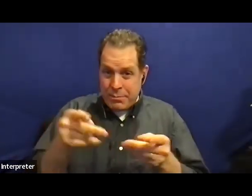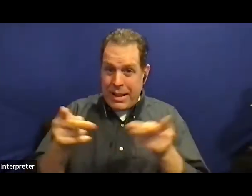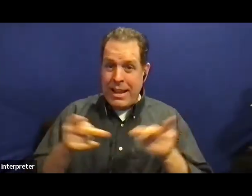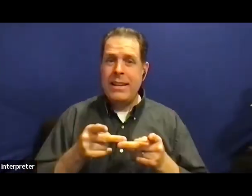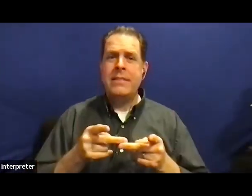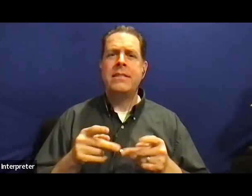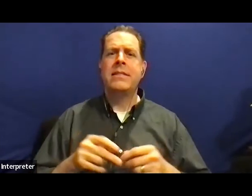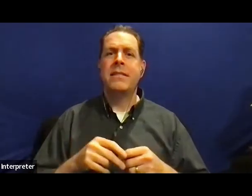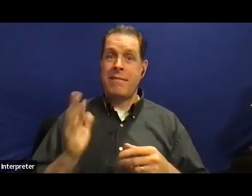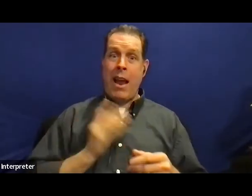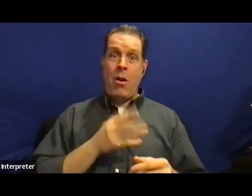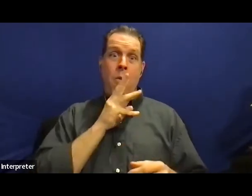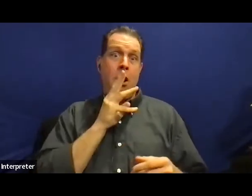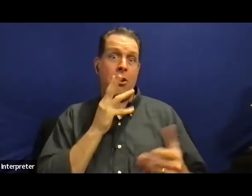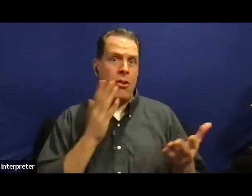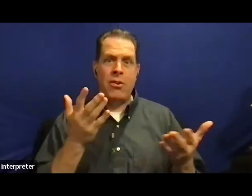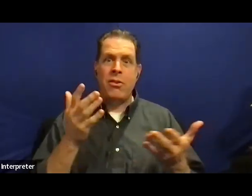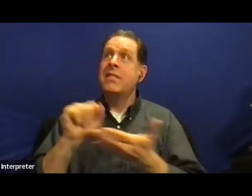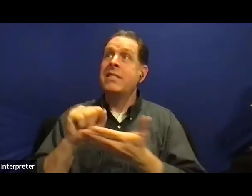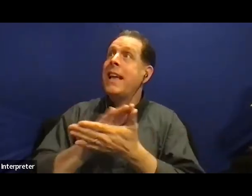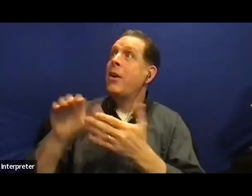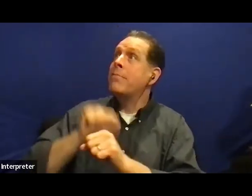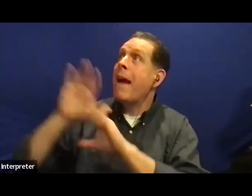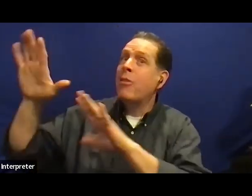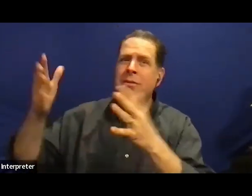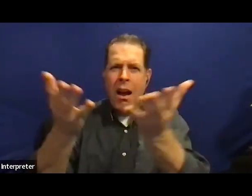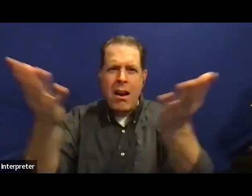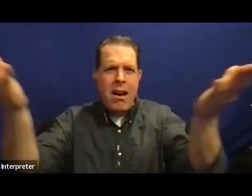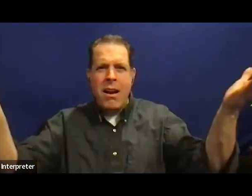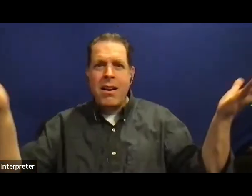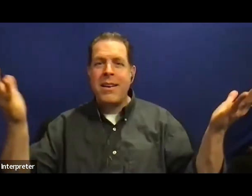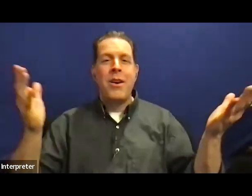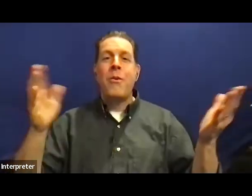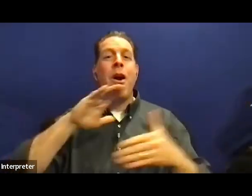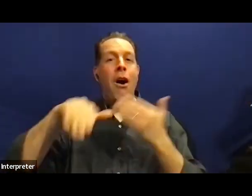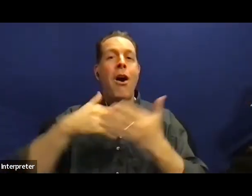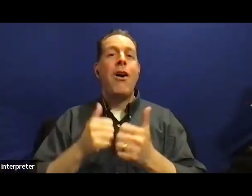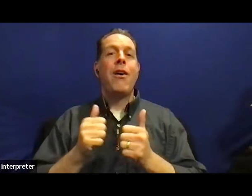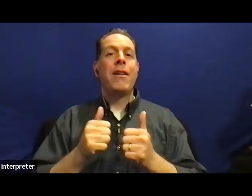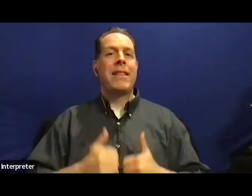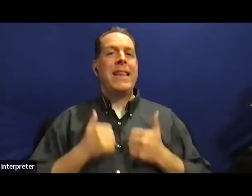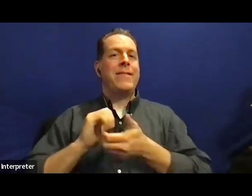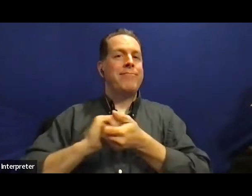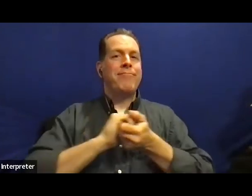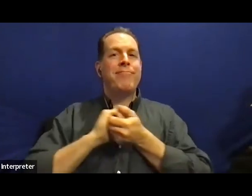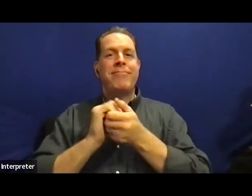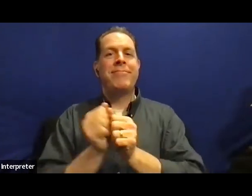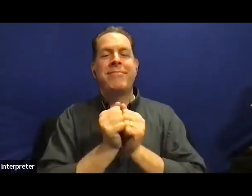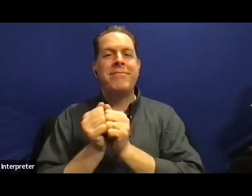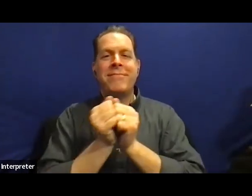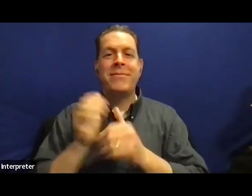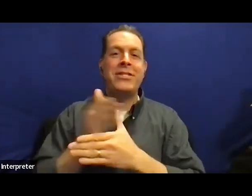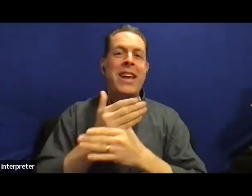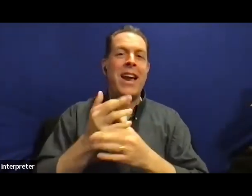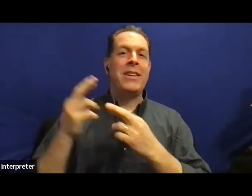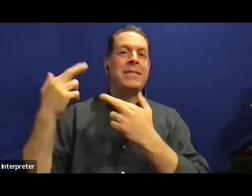our water, our sacred mountain. We all live together. We all share a responsibility, not only to